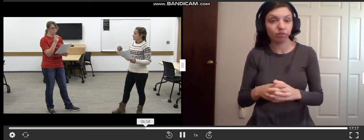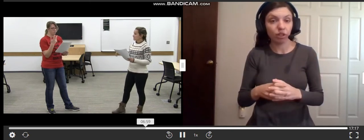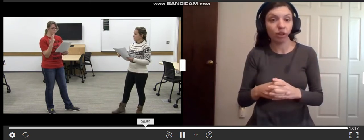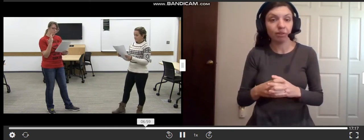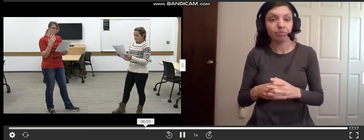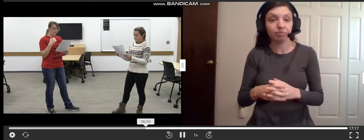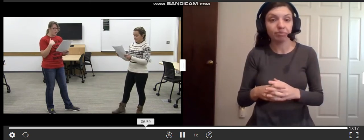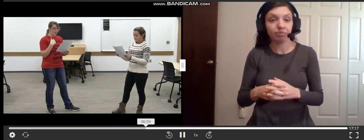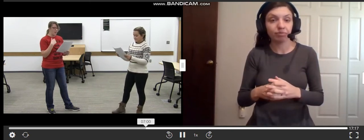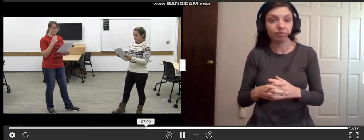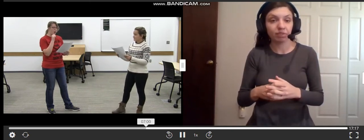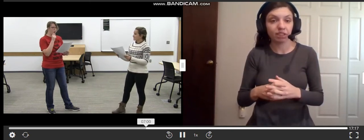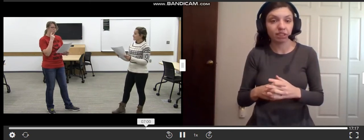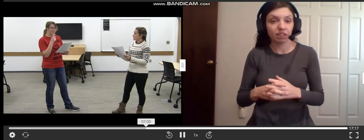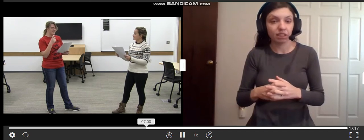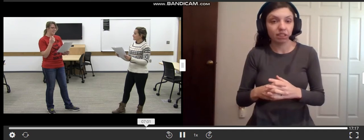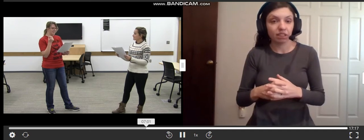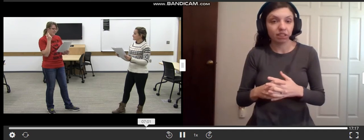Okay.